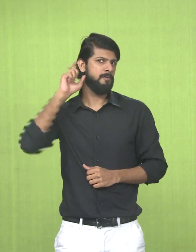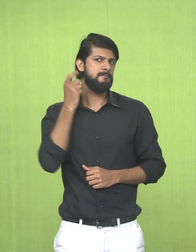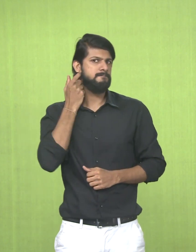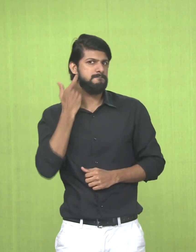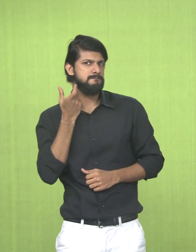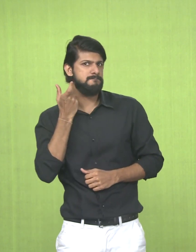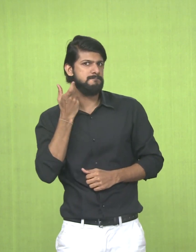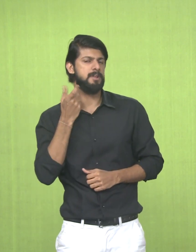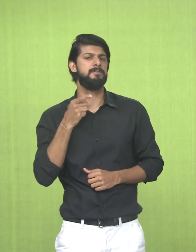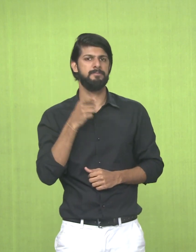Kundal is basically the earring.